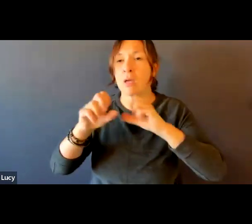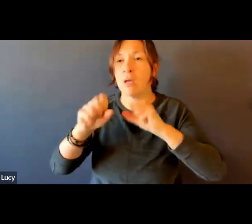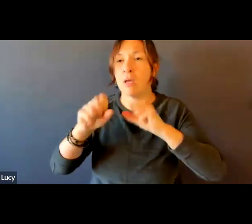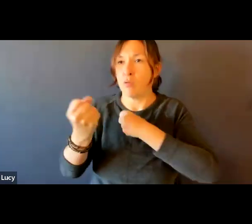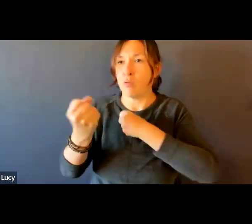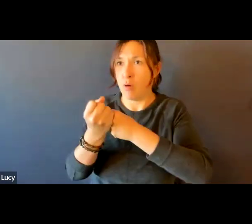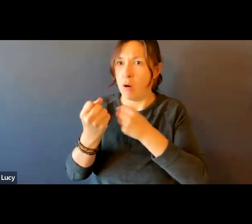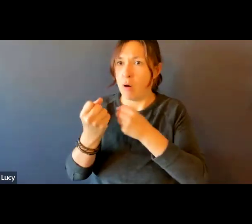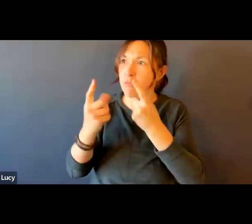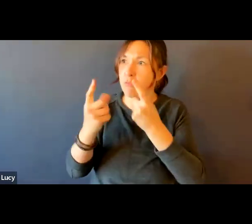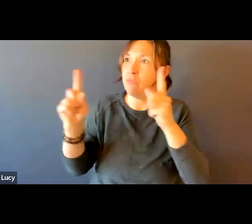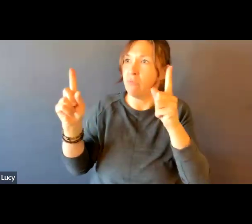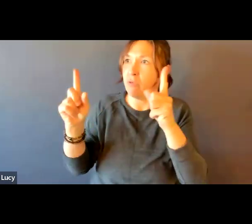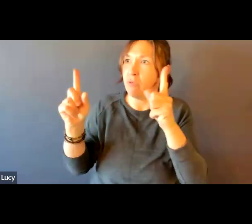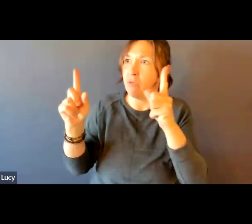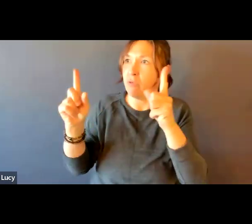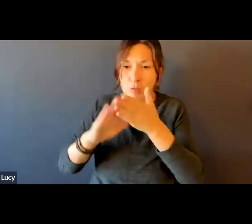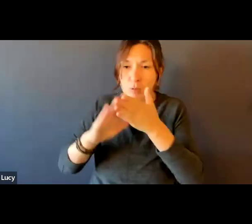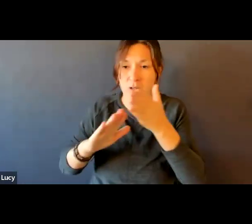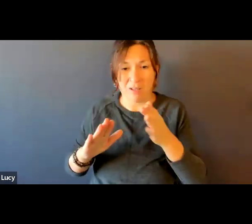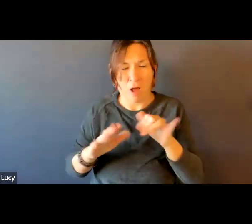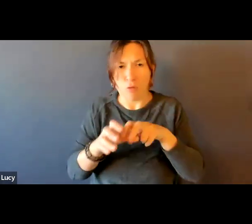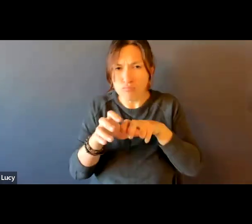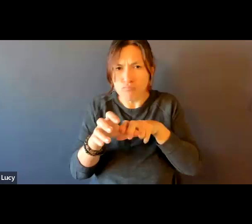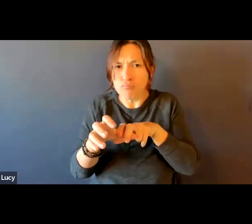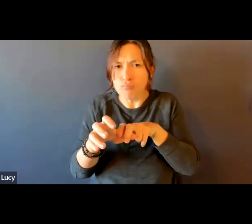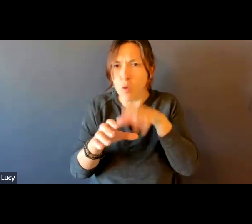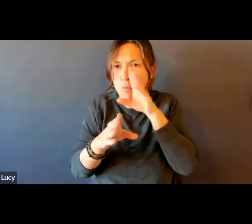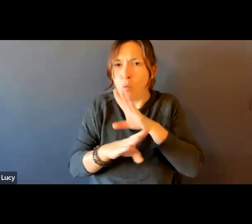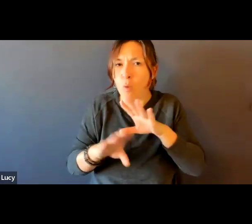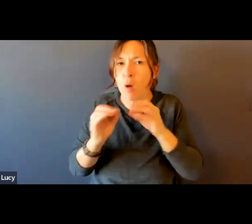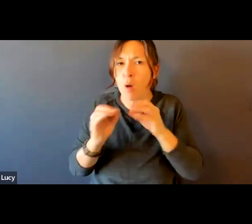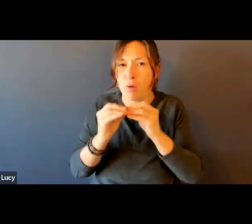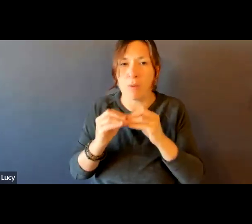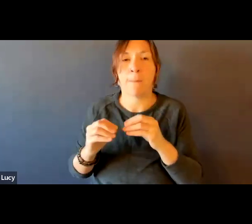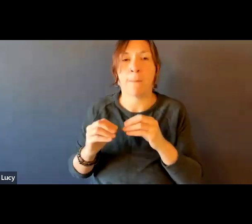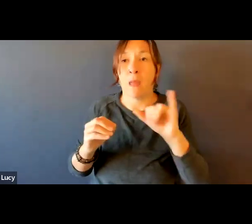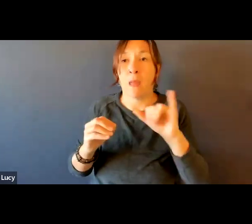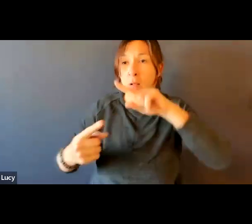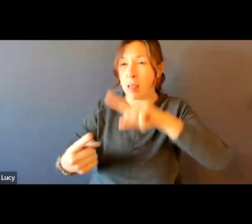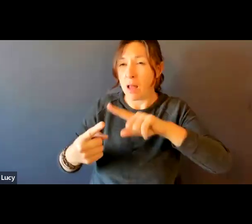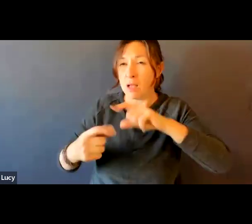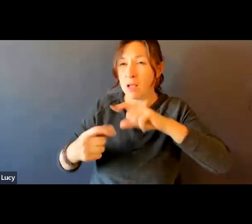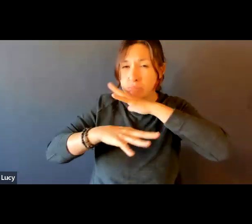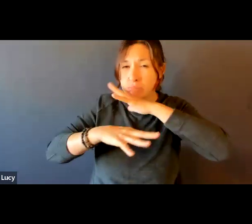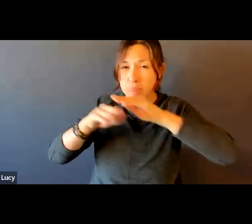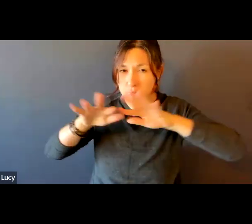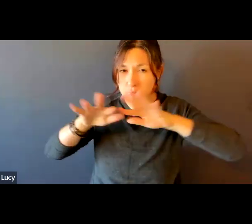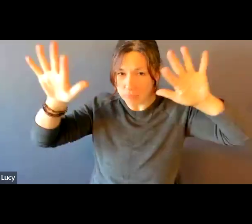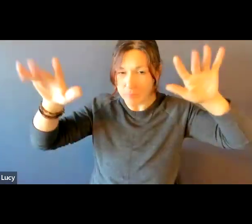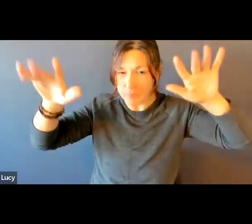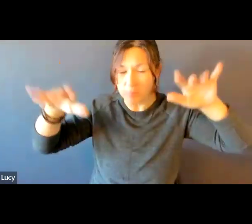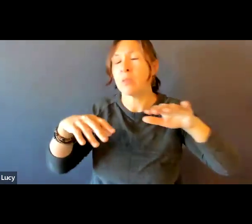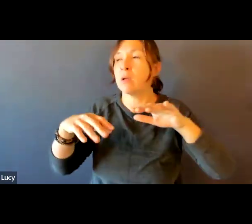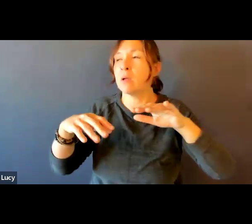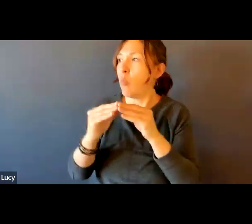with a quieter ride. The funding will also reduce pollution and provide more opportunities for BPS families